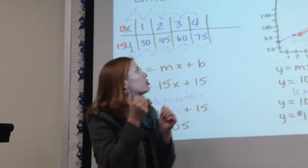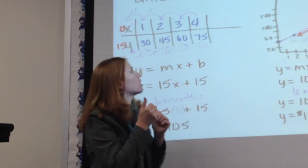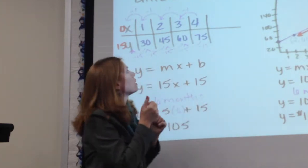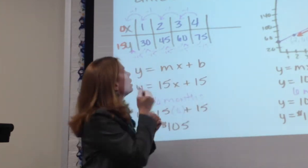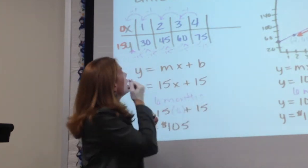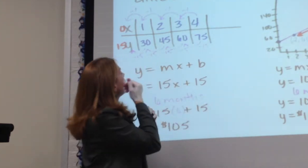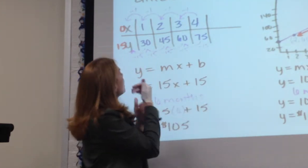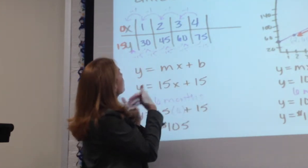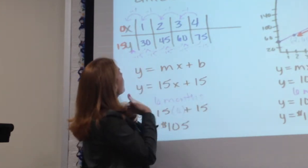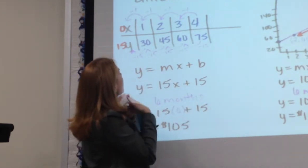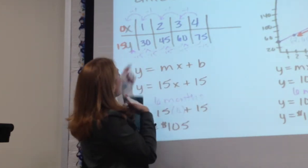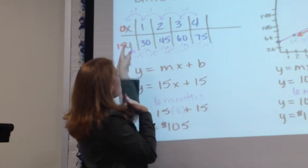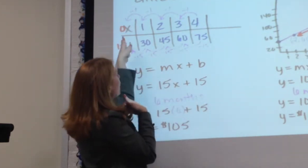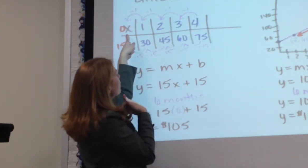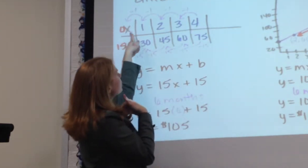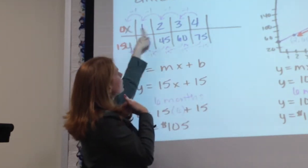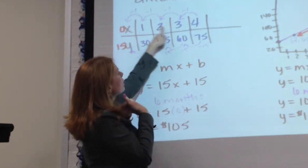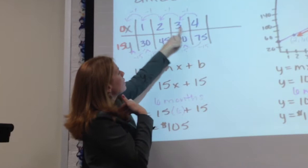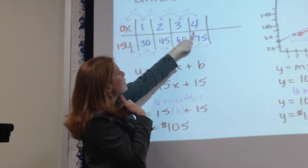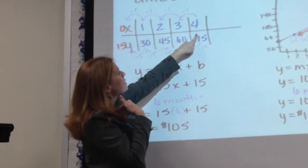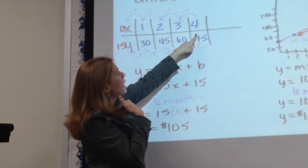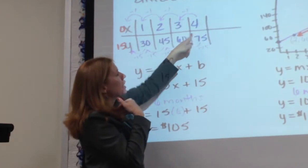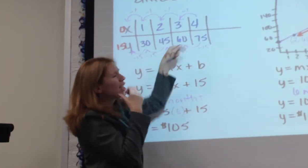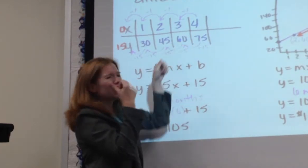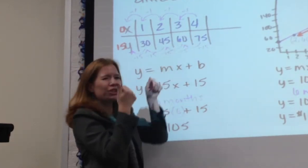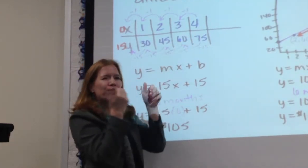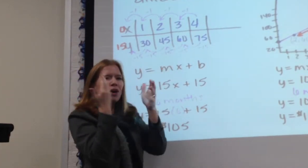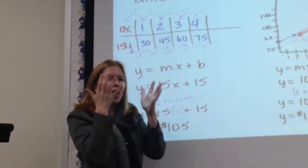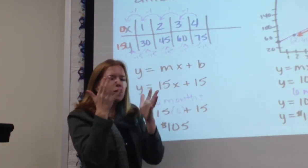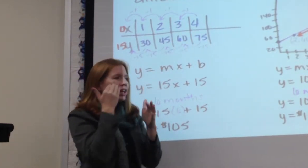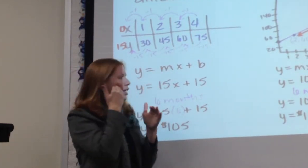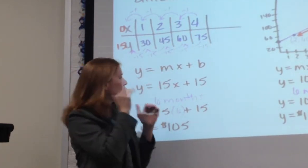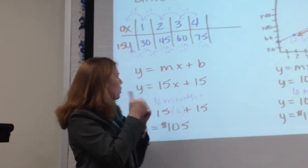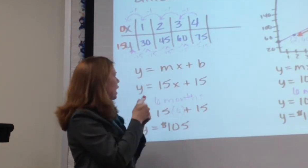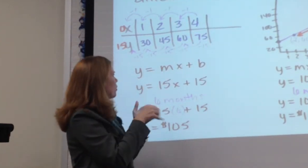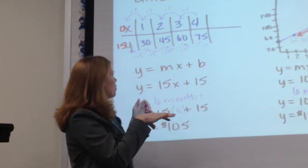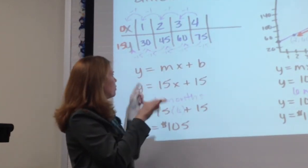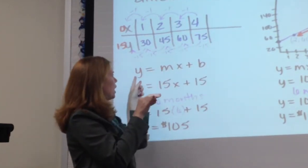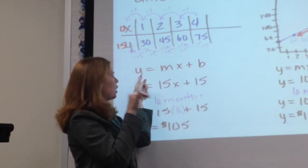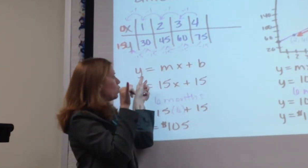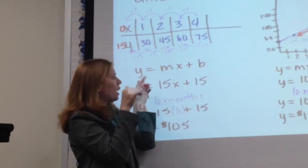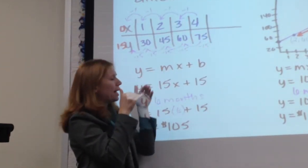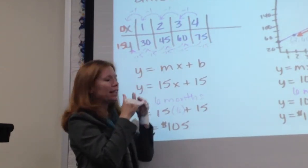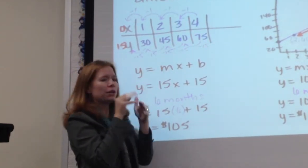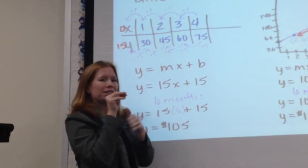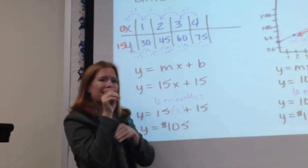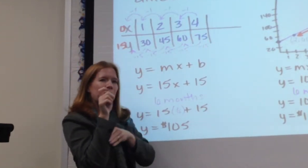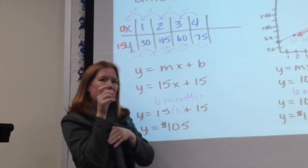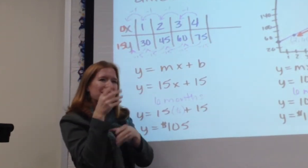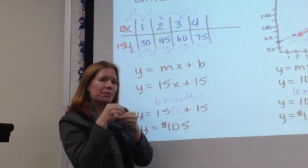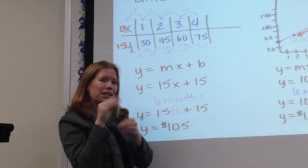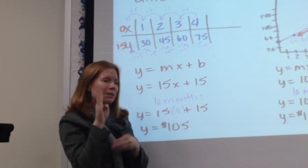information. If I have this data, you already know how to find y equals mx plus